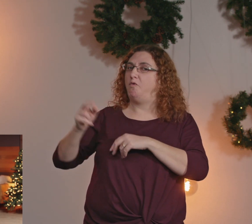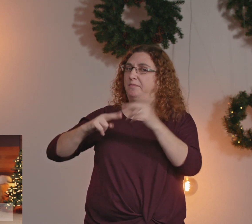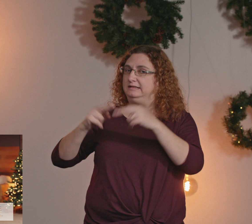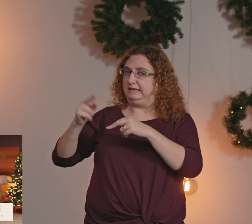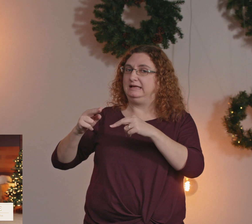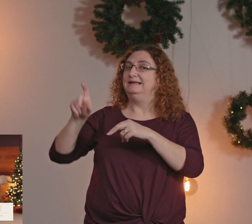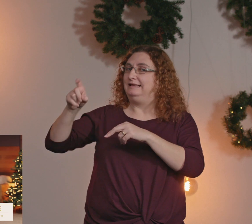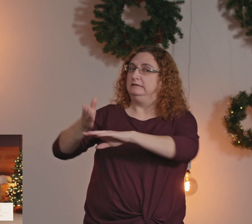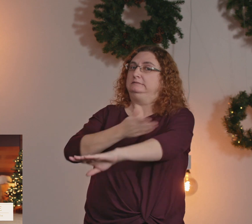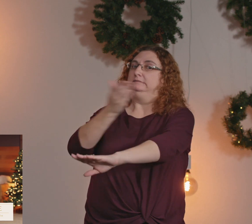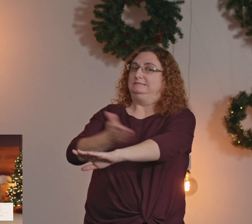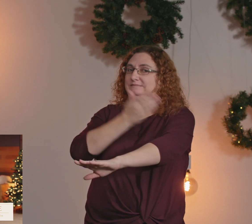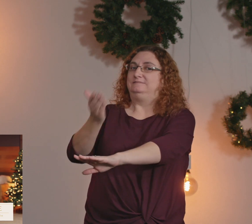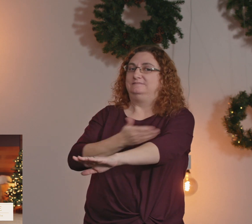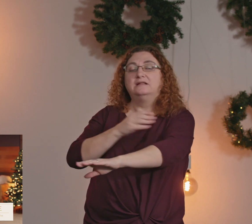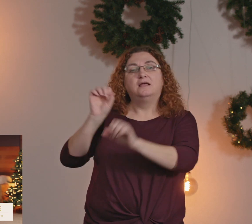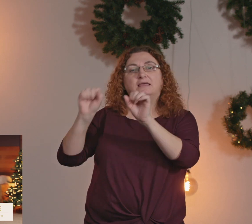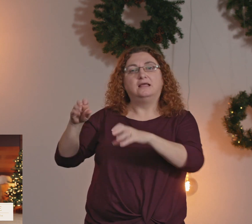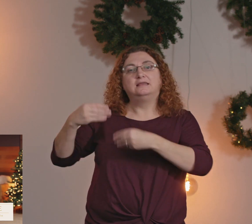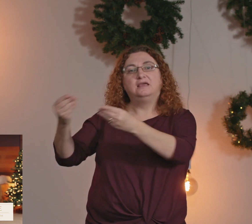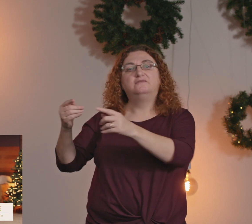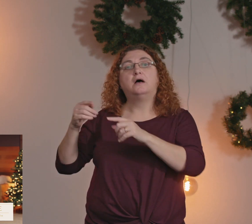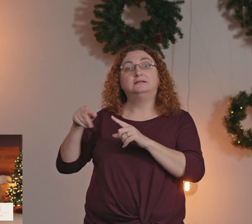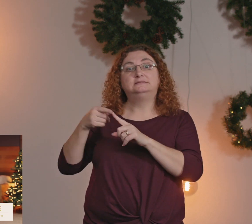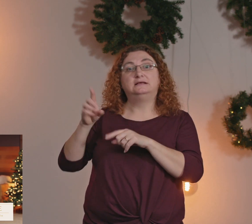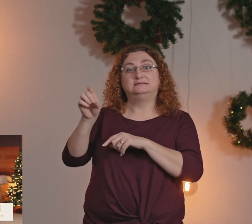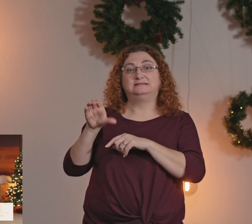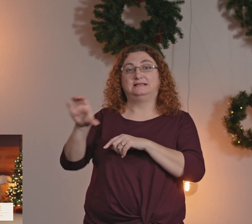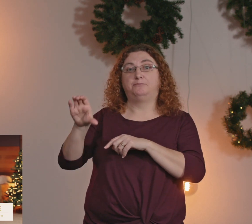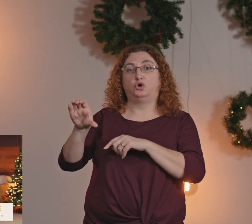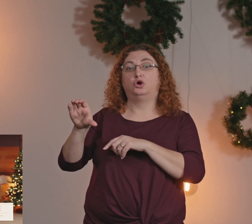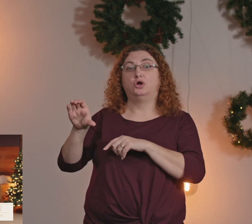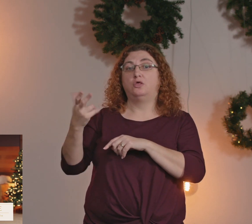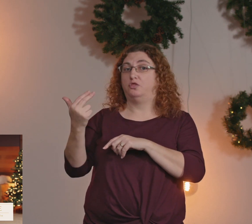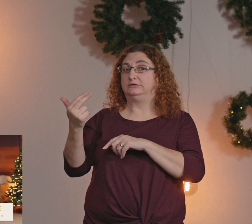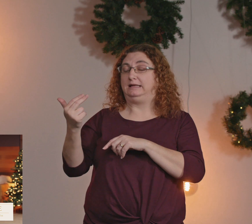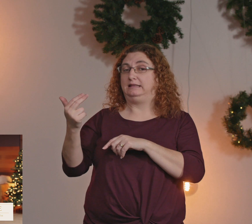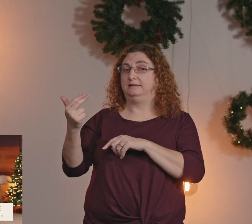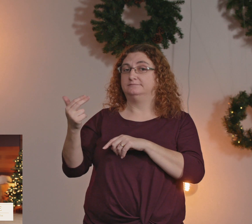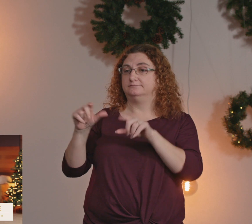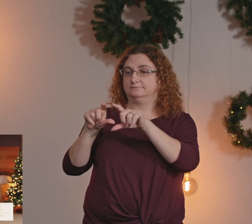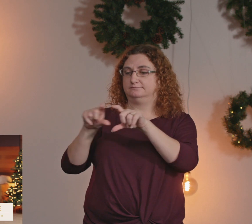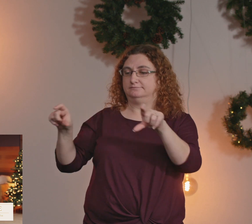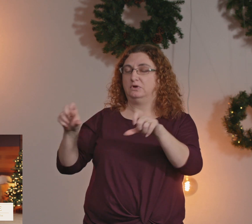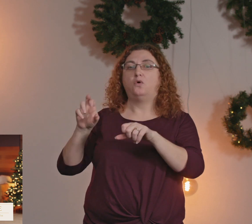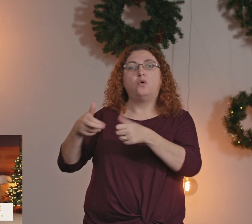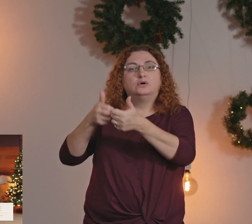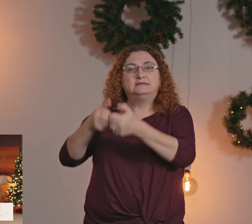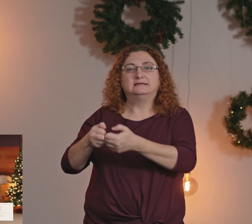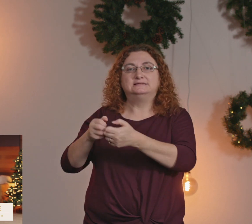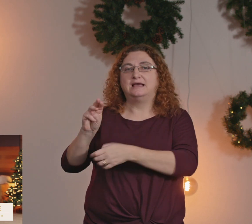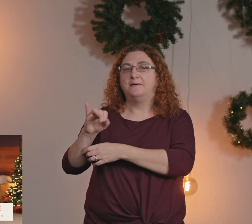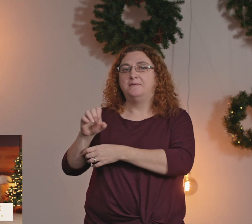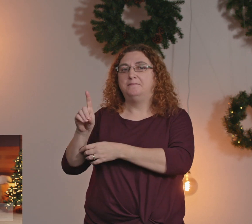this fund online until December 13th at northview.org/give or text Midtown Project to the number